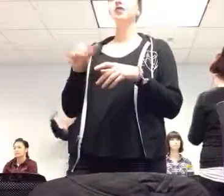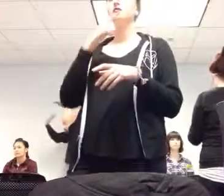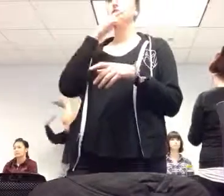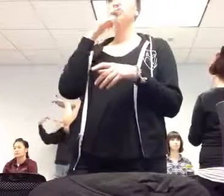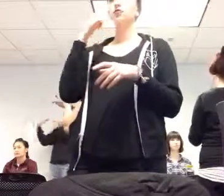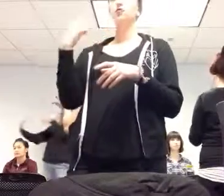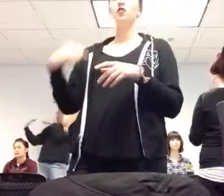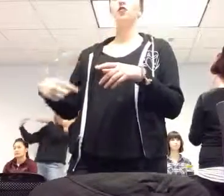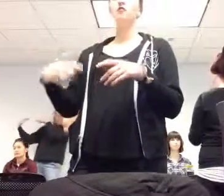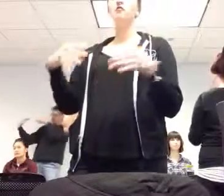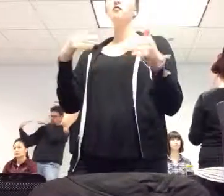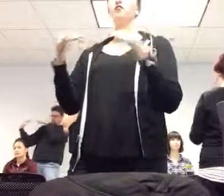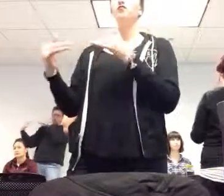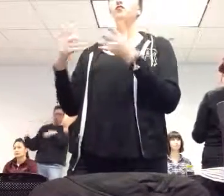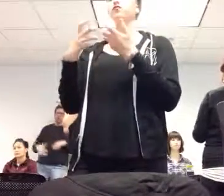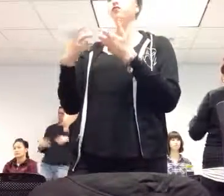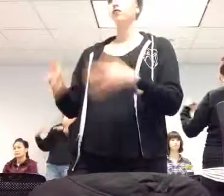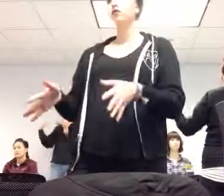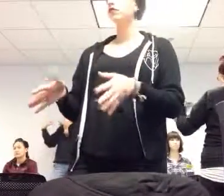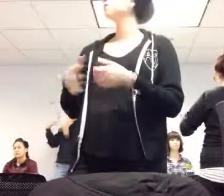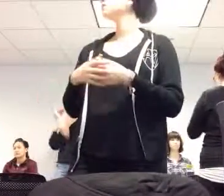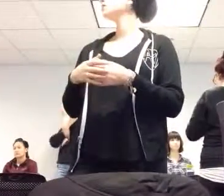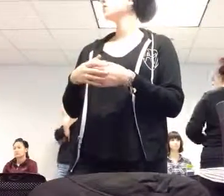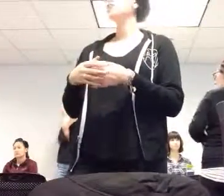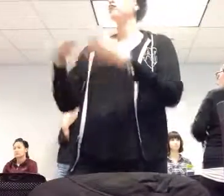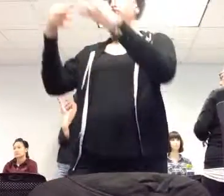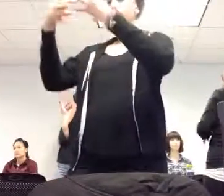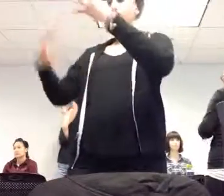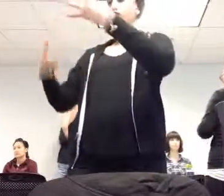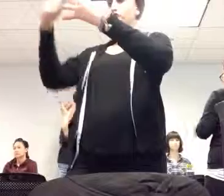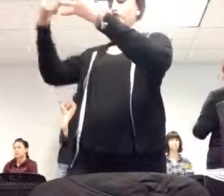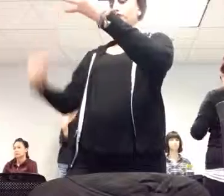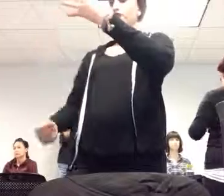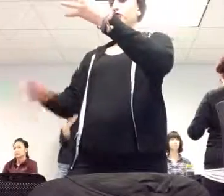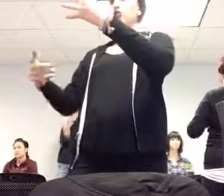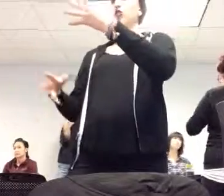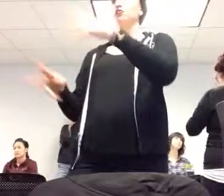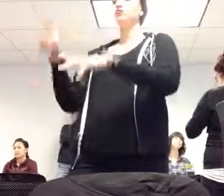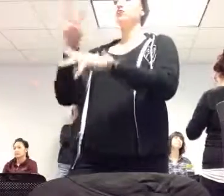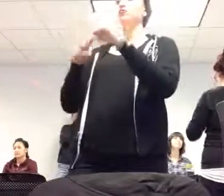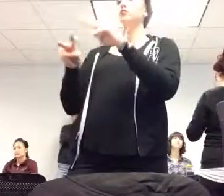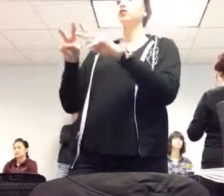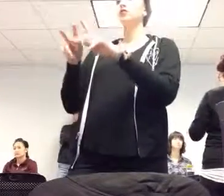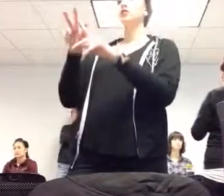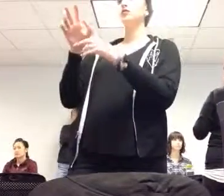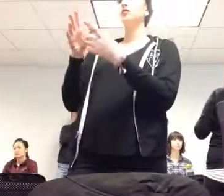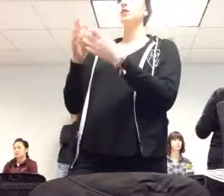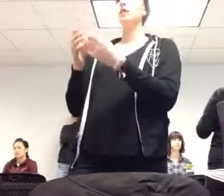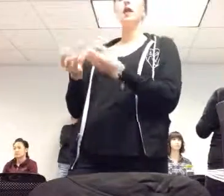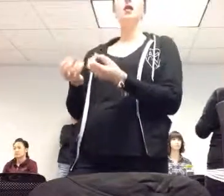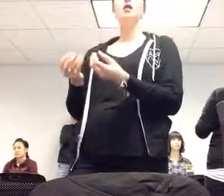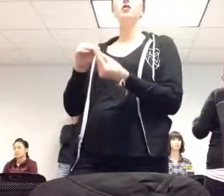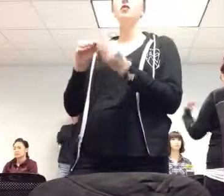And what it is it looks at the population. And so Soviet war losses in World War II were about 20